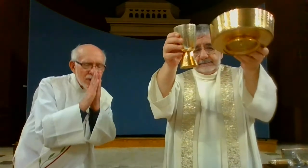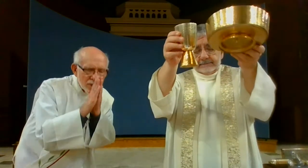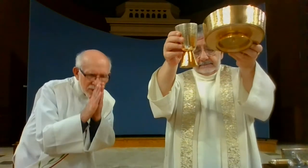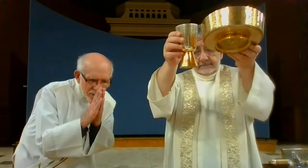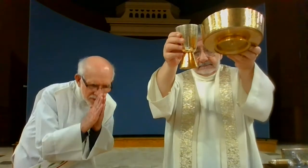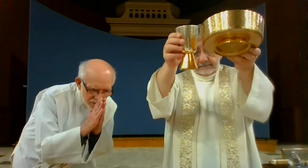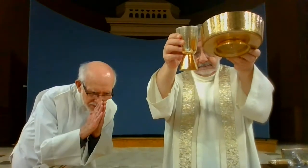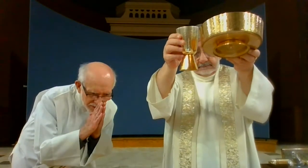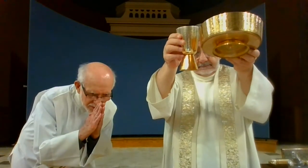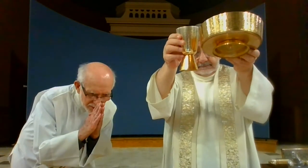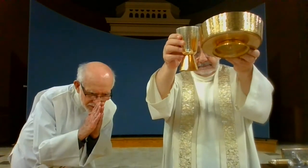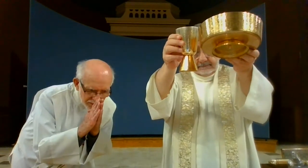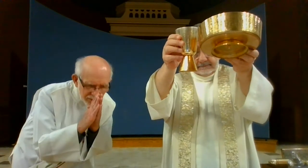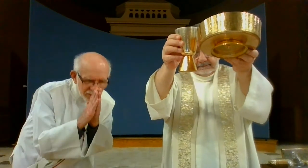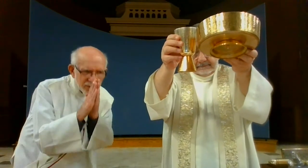Amen.